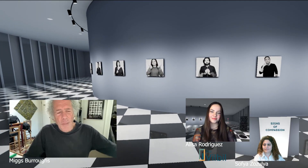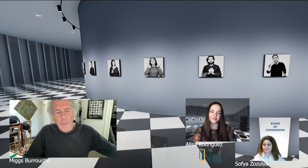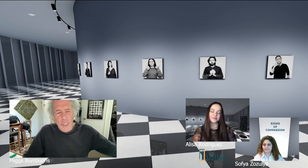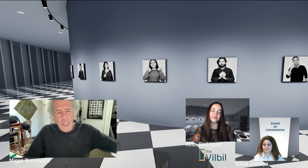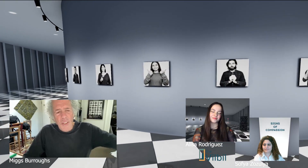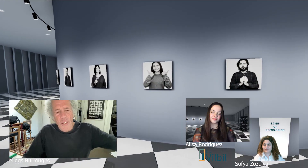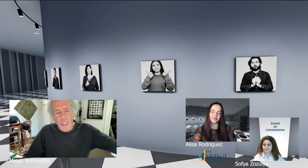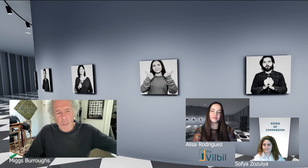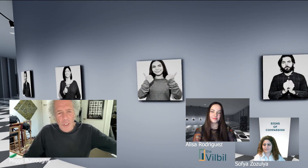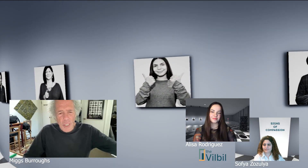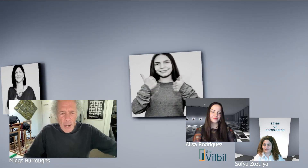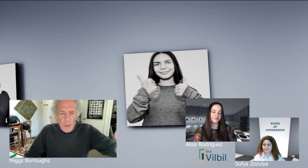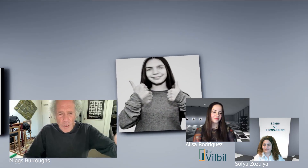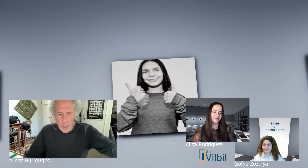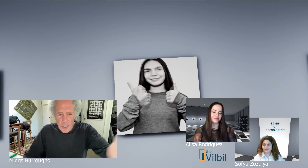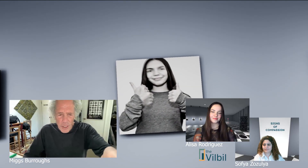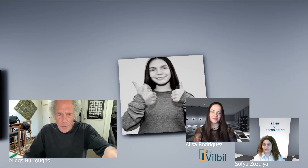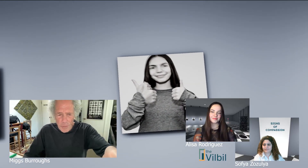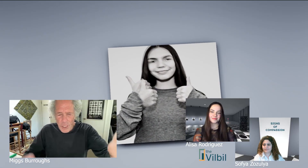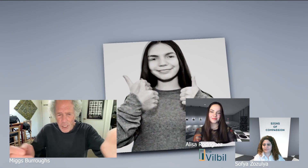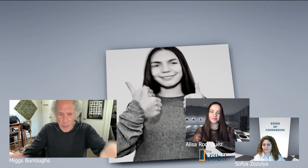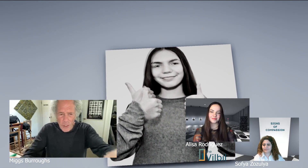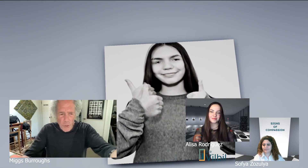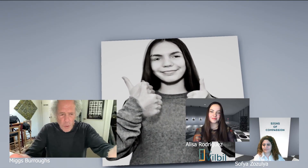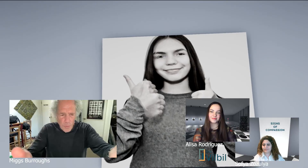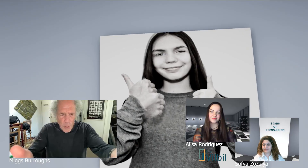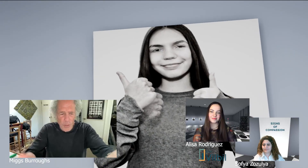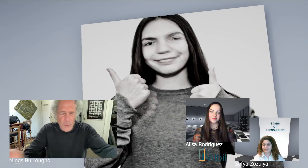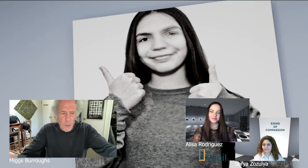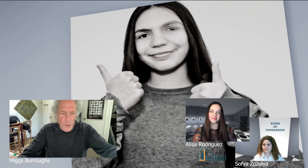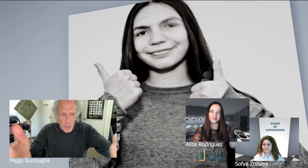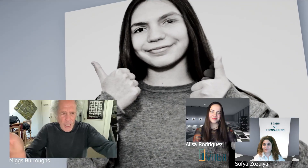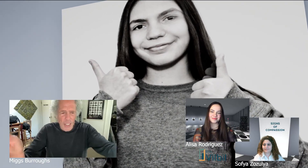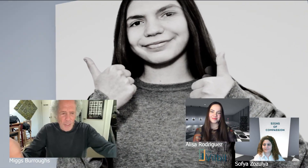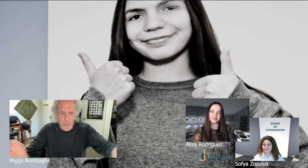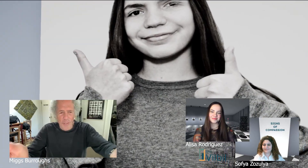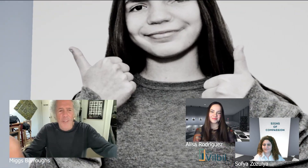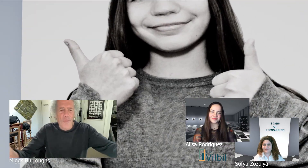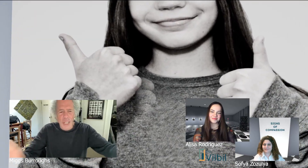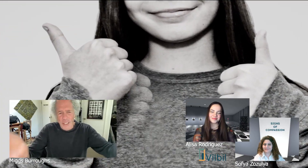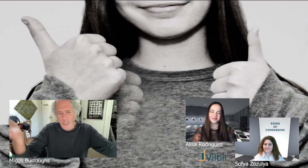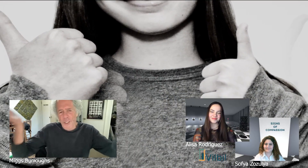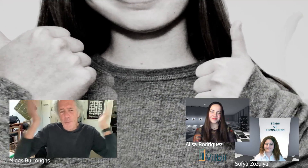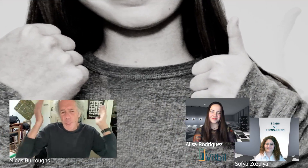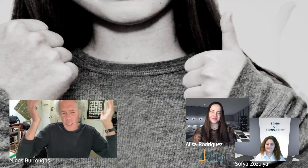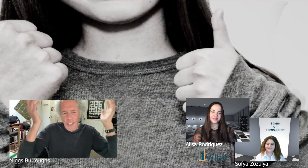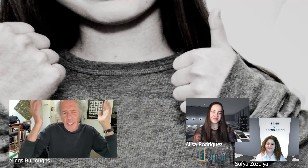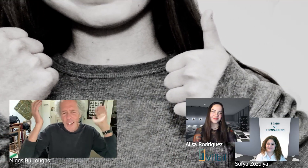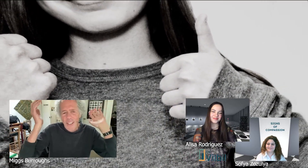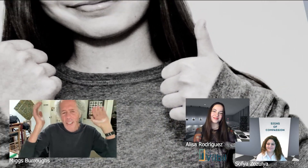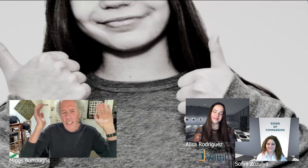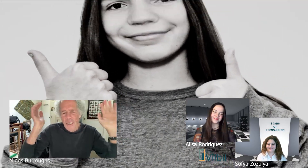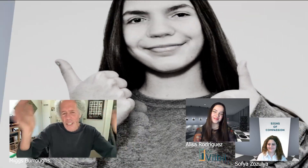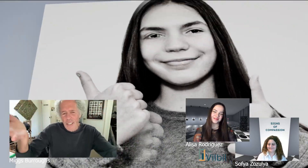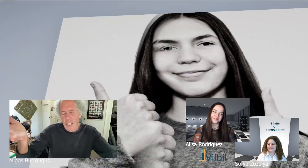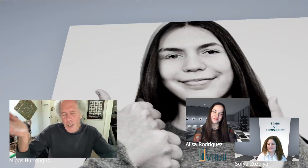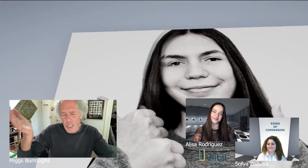Emily Dickinson's house, and now here I'm looking at you, both of you, standing in front of my exhibit, I